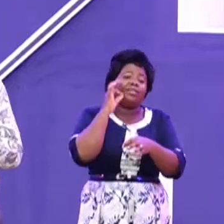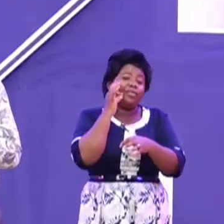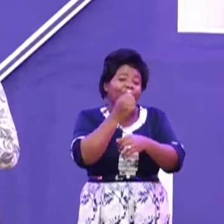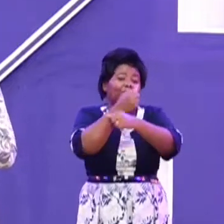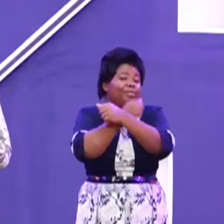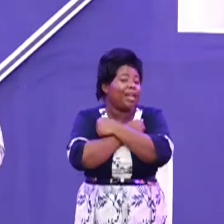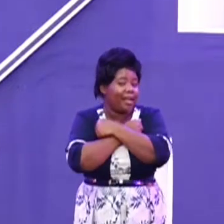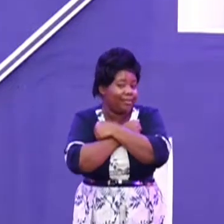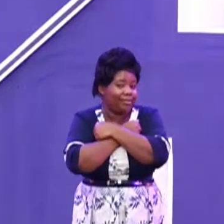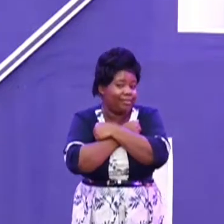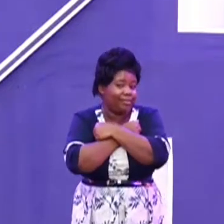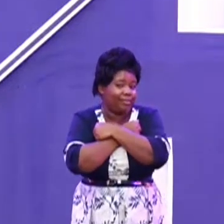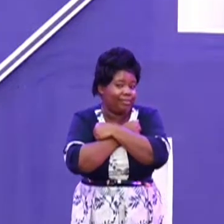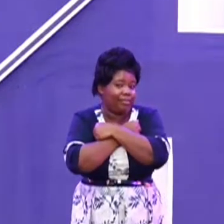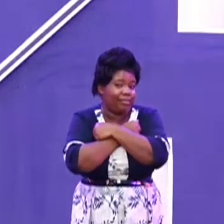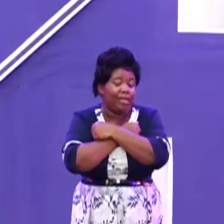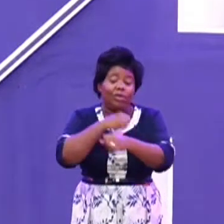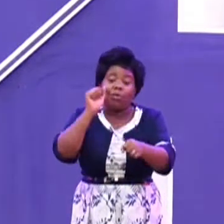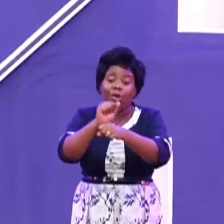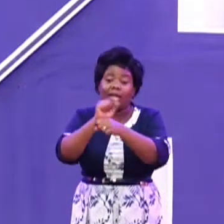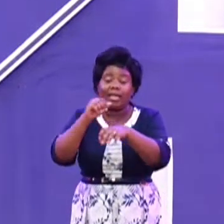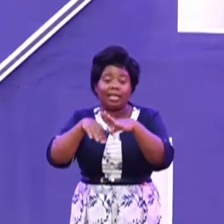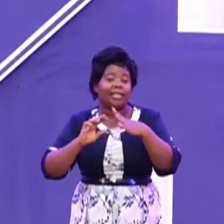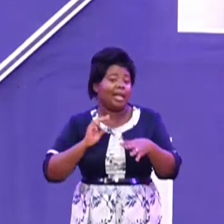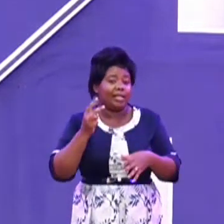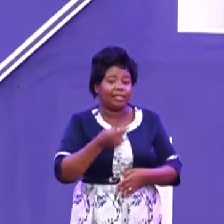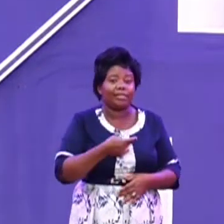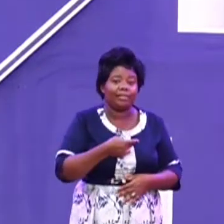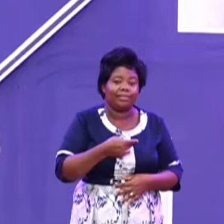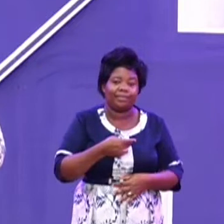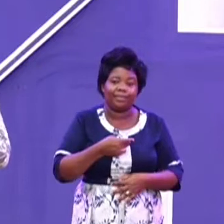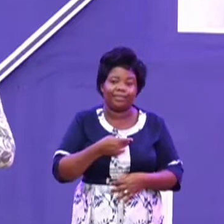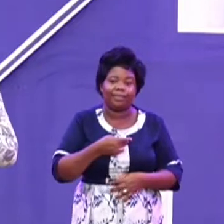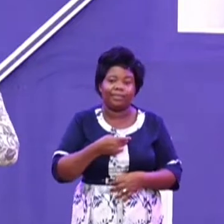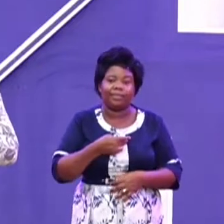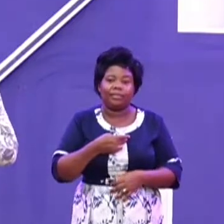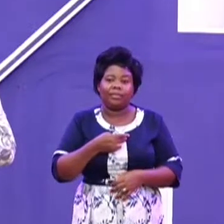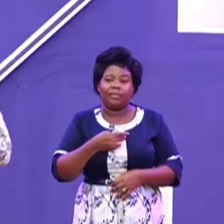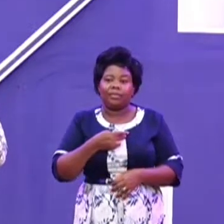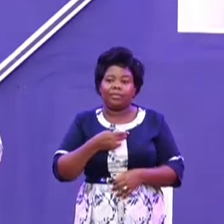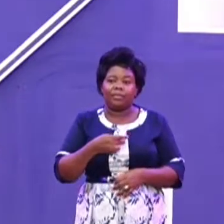love. Ekibala ekyokwagala. Working in us. Okukolera mu ffe.